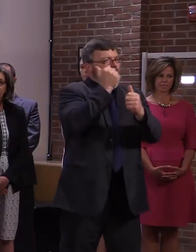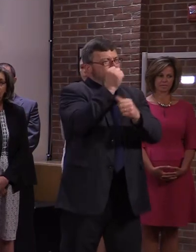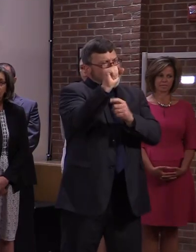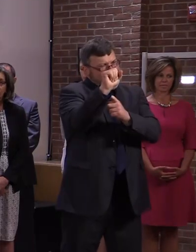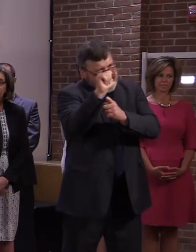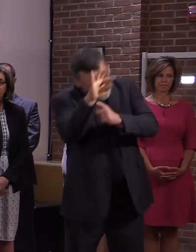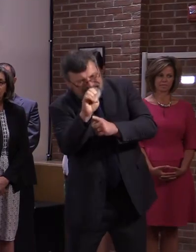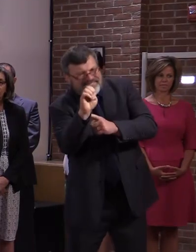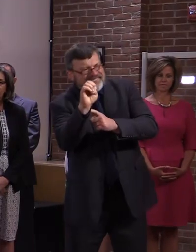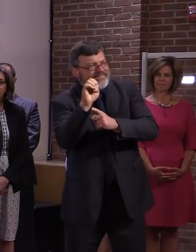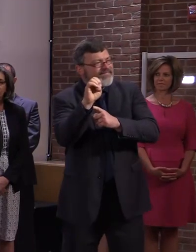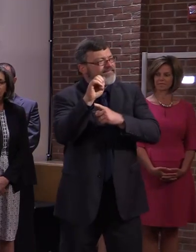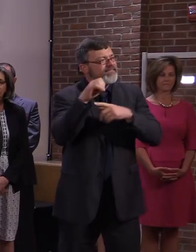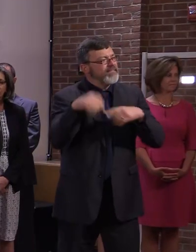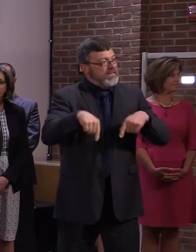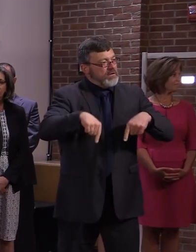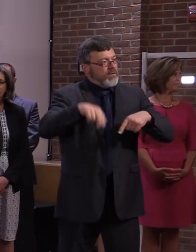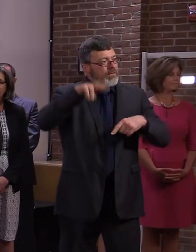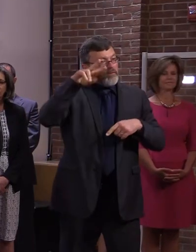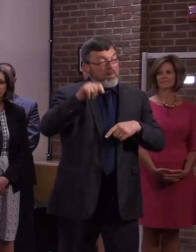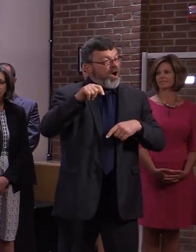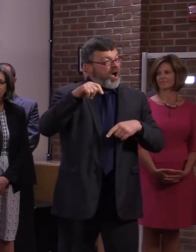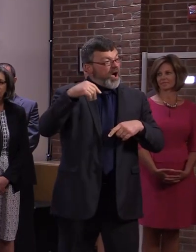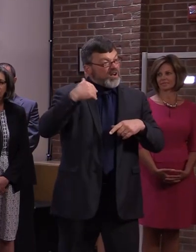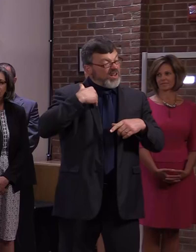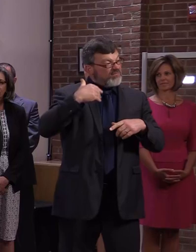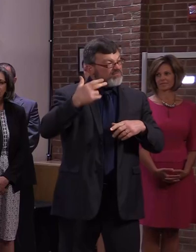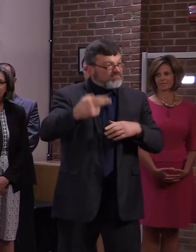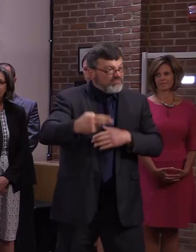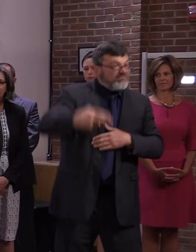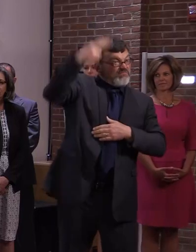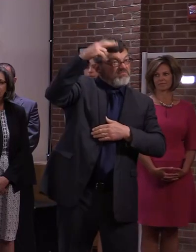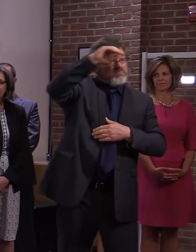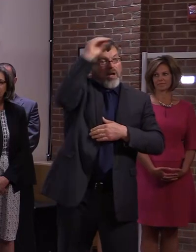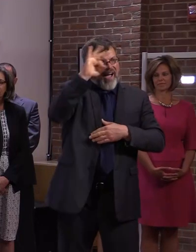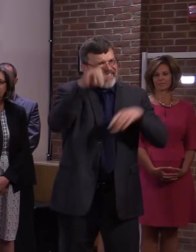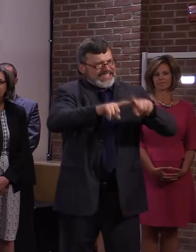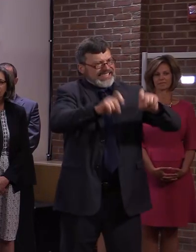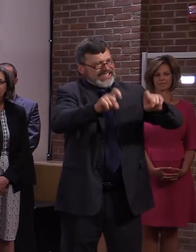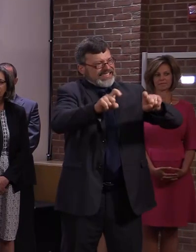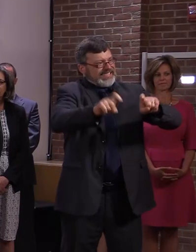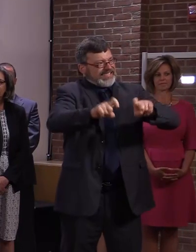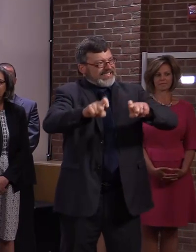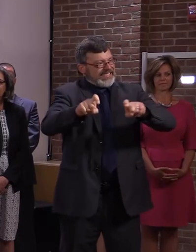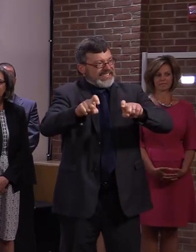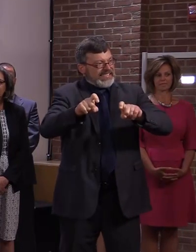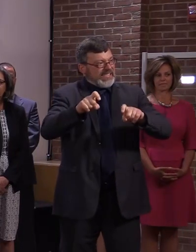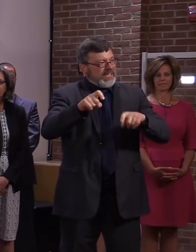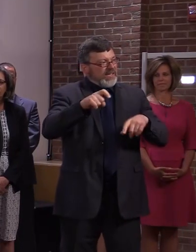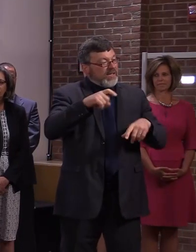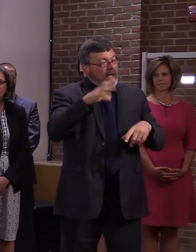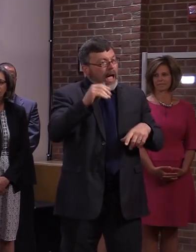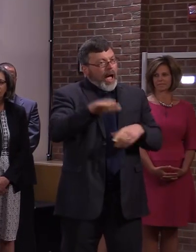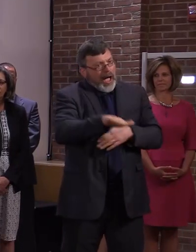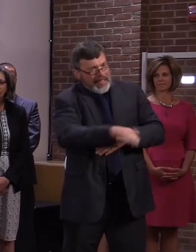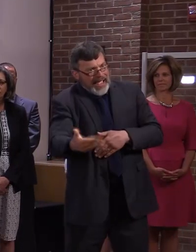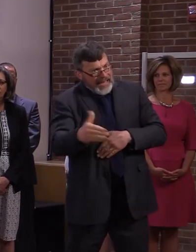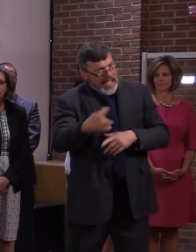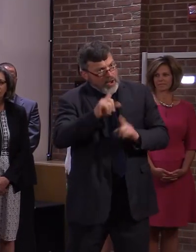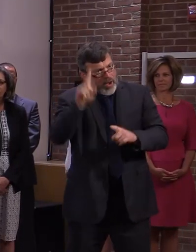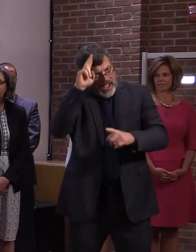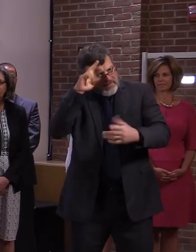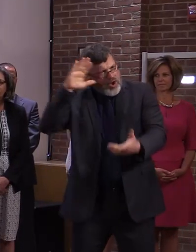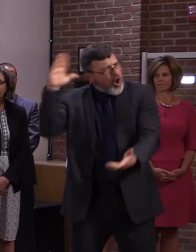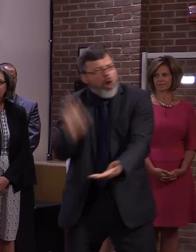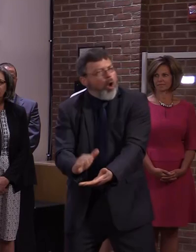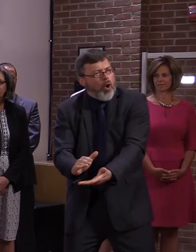highest testing and lowest hospitalizations in the country. We've had the fewest deaths and cases per